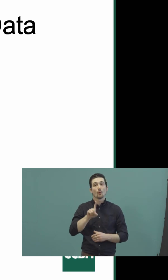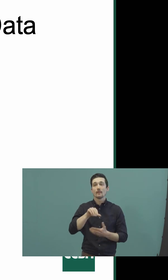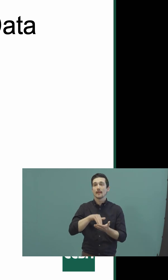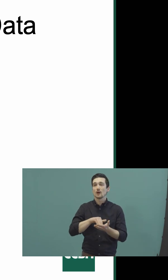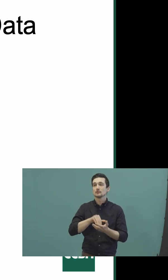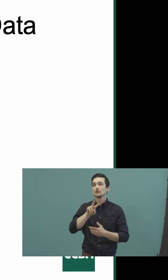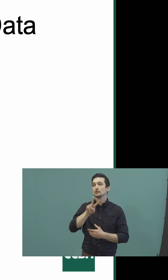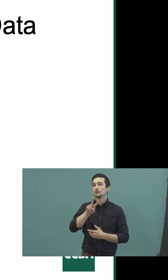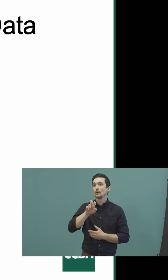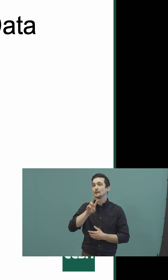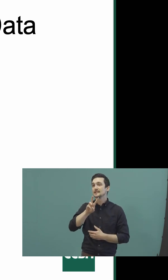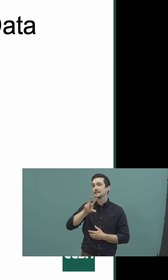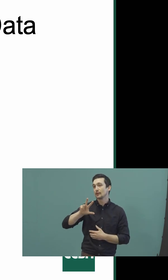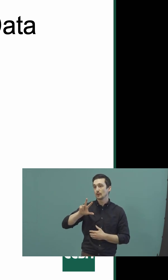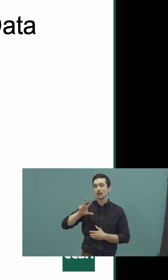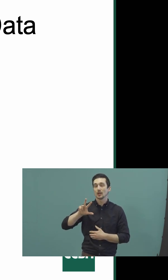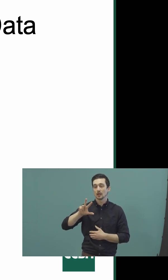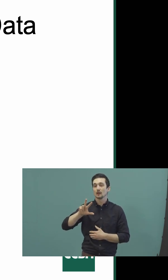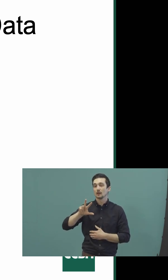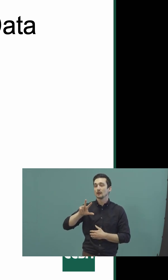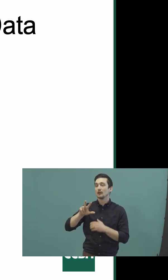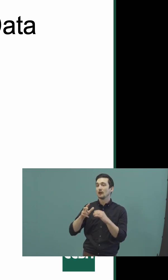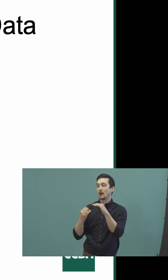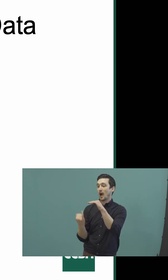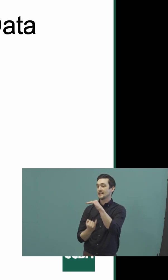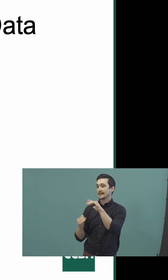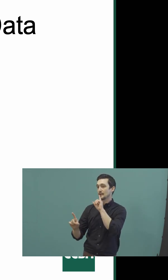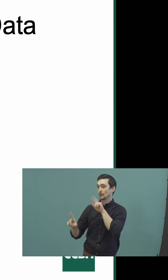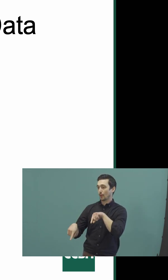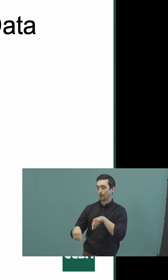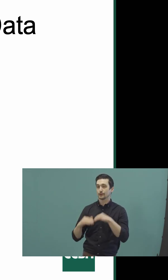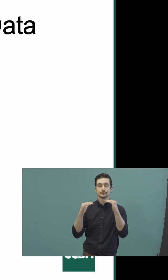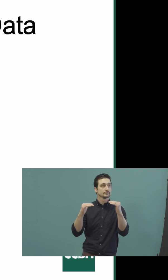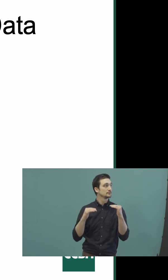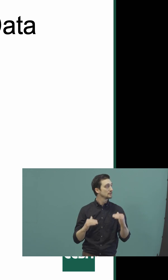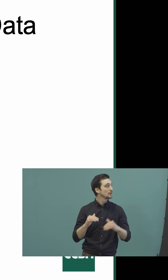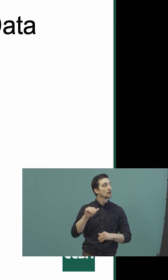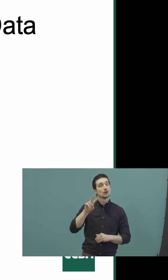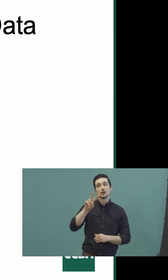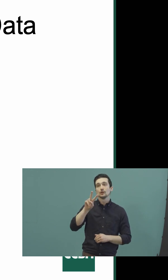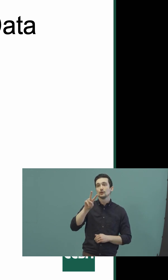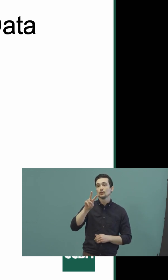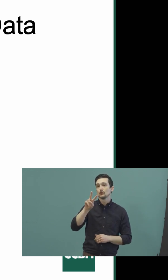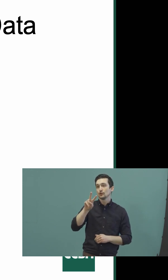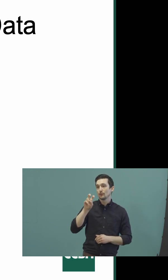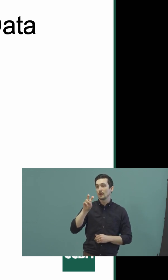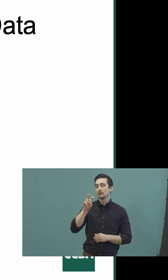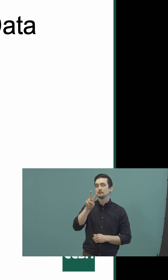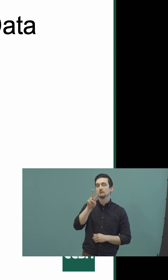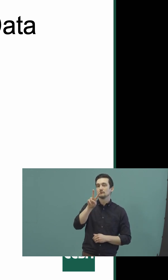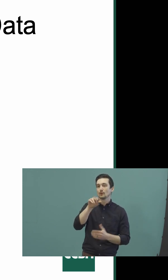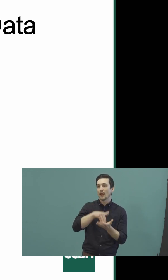1,263 isolation orders and 2,244 quarantine orders.